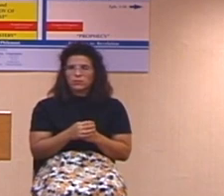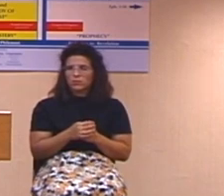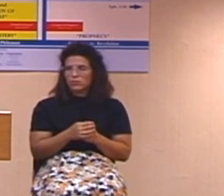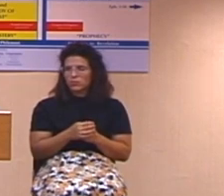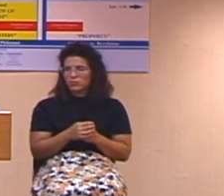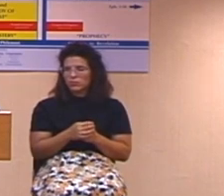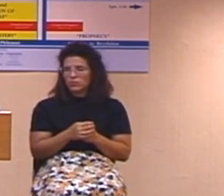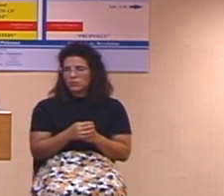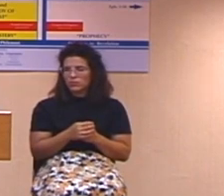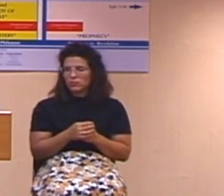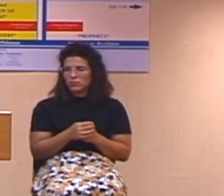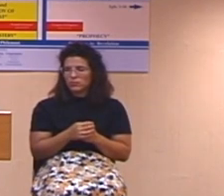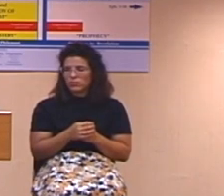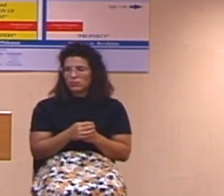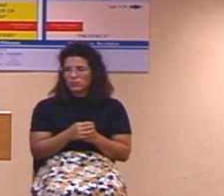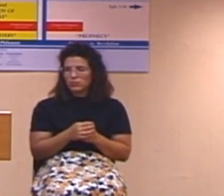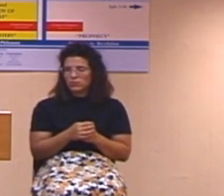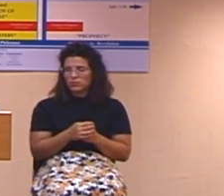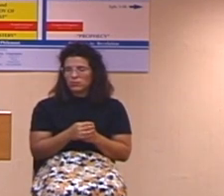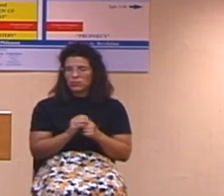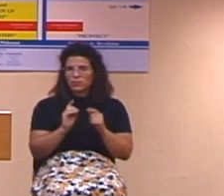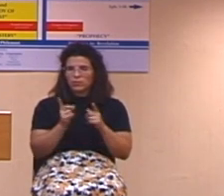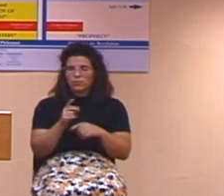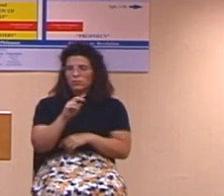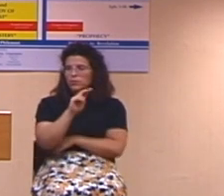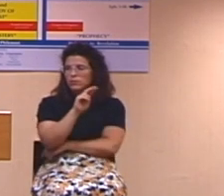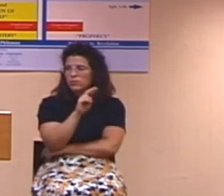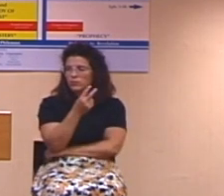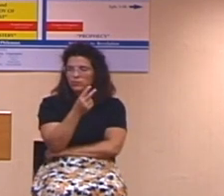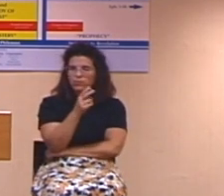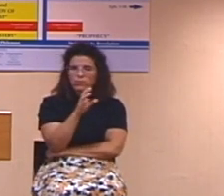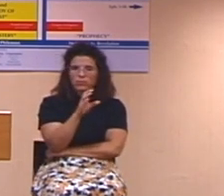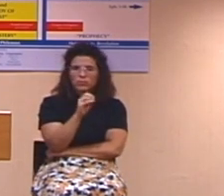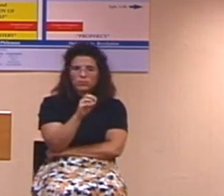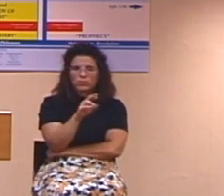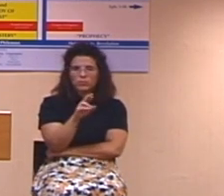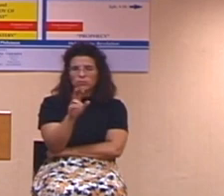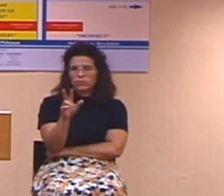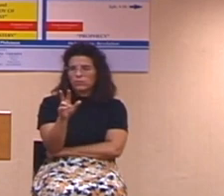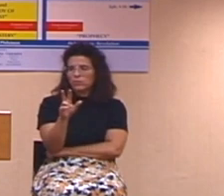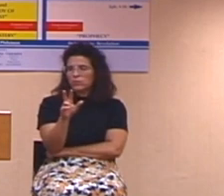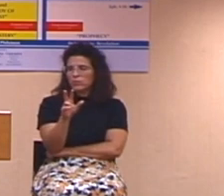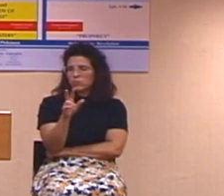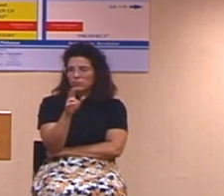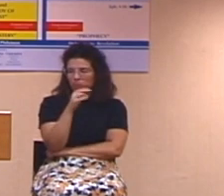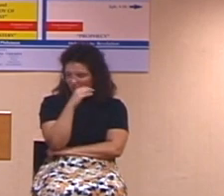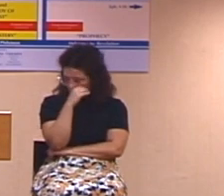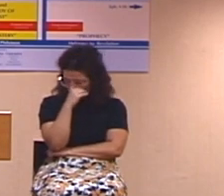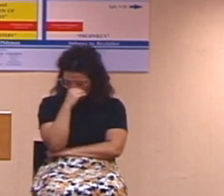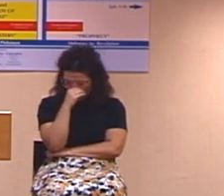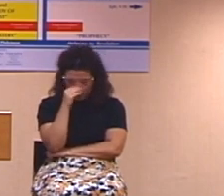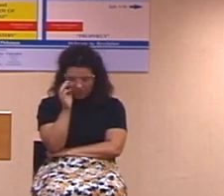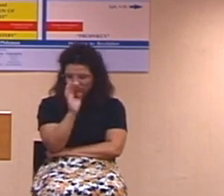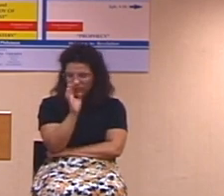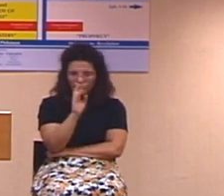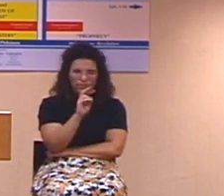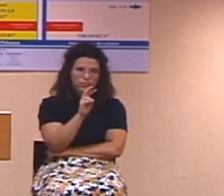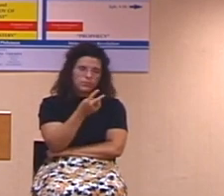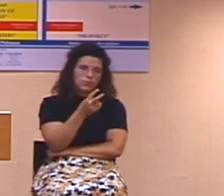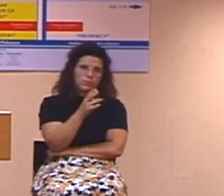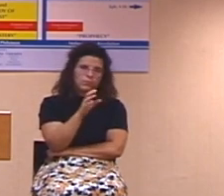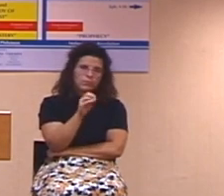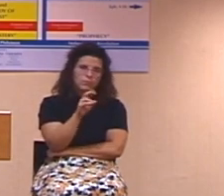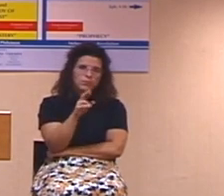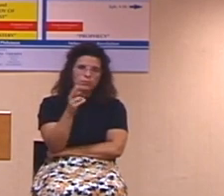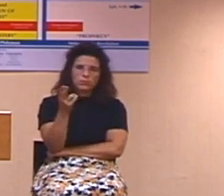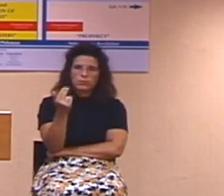Come with me to 2 Corinthians 3. I'm sorry, 2 Corinthians 13. And